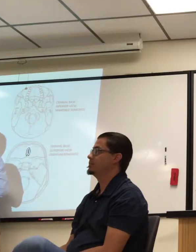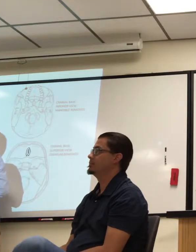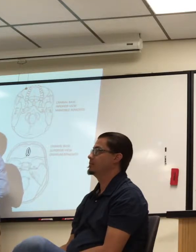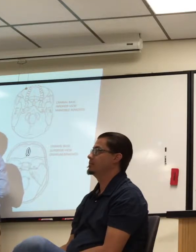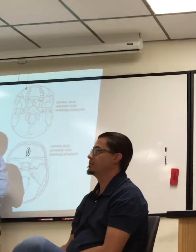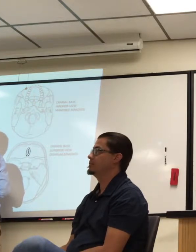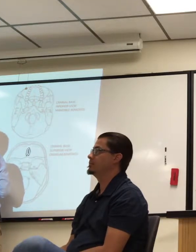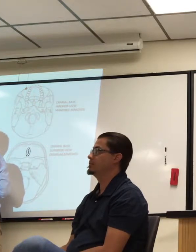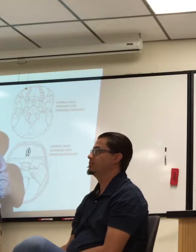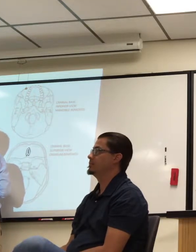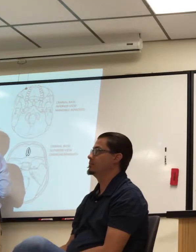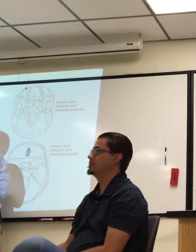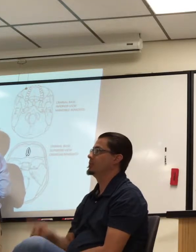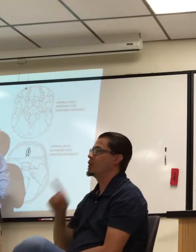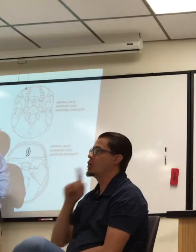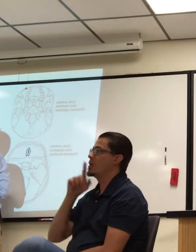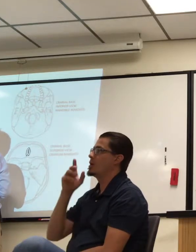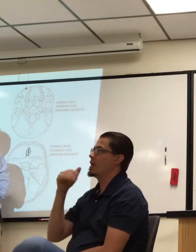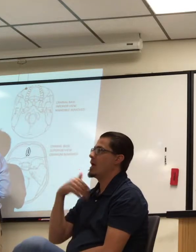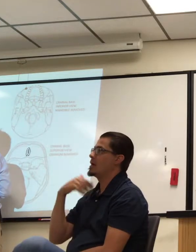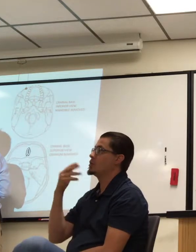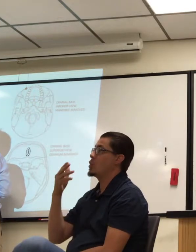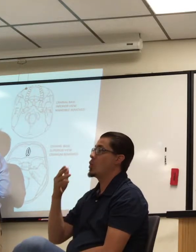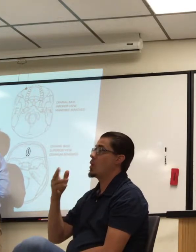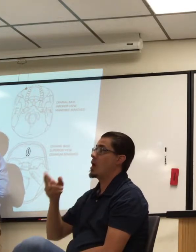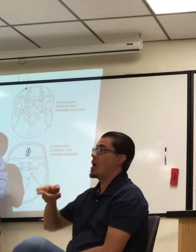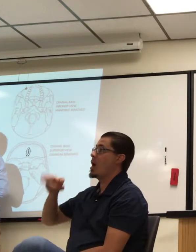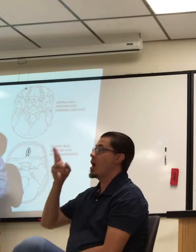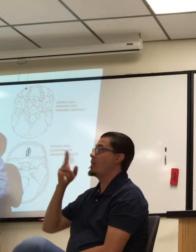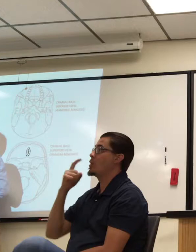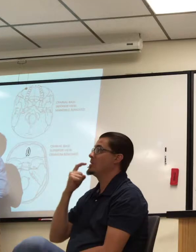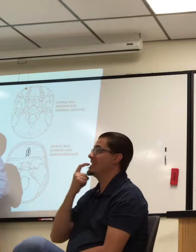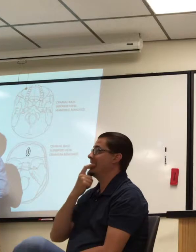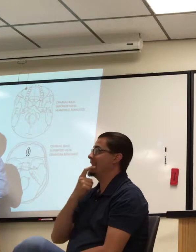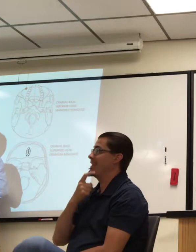one side. This is your upper jaw. It's got your upper teeth.